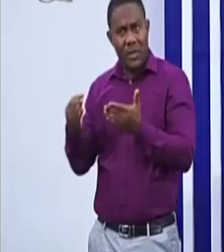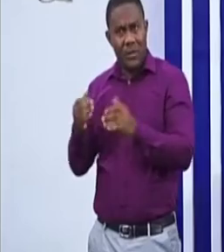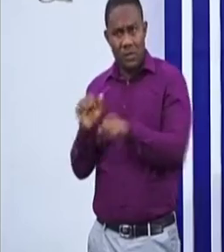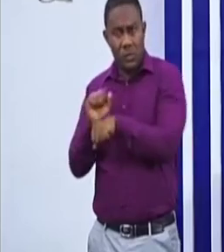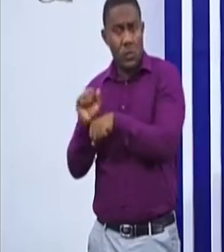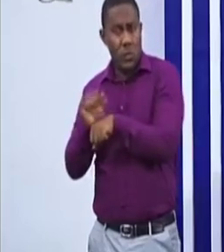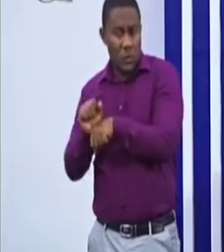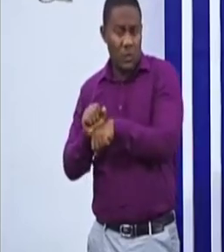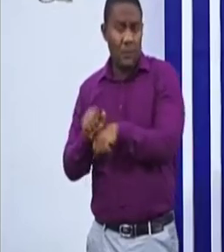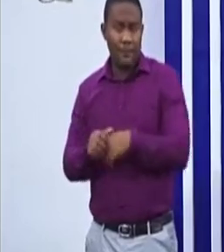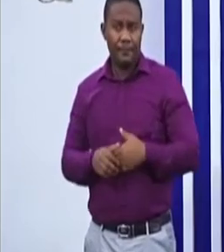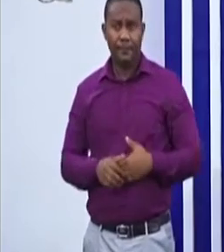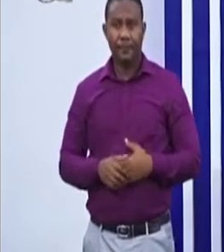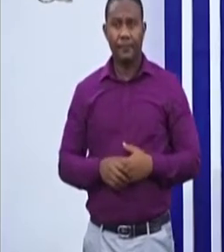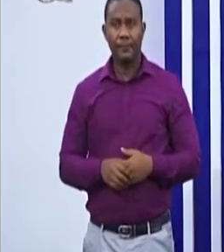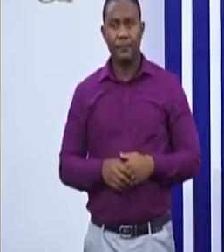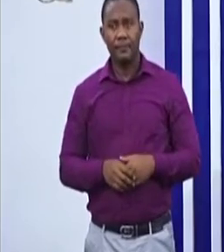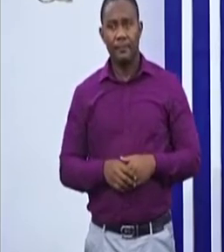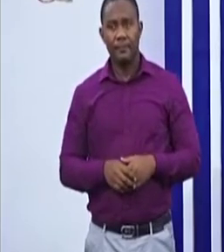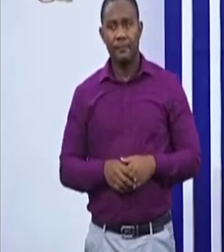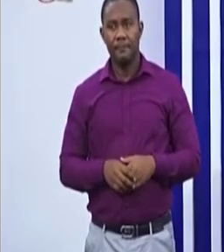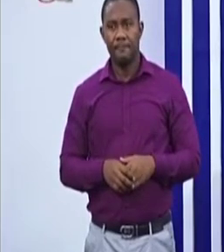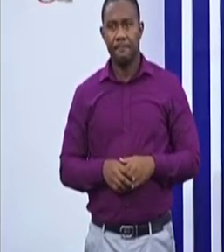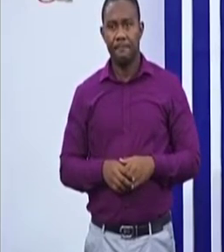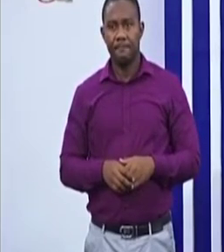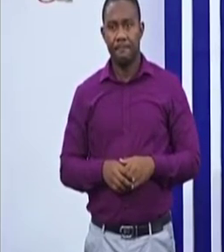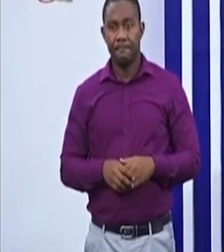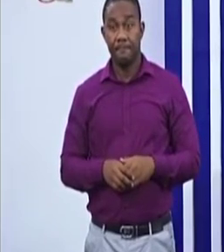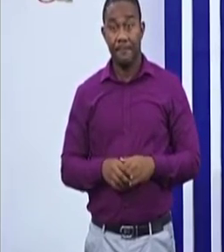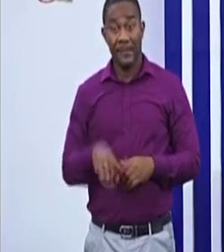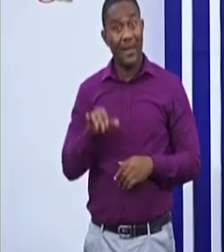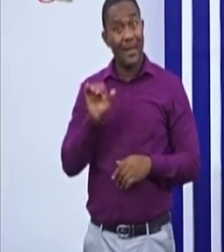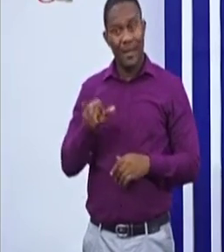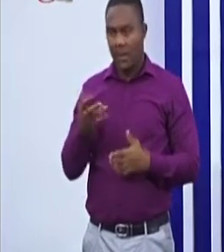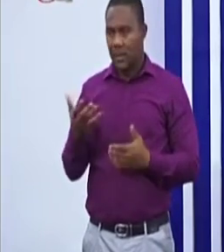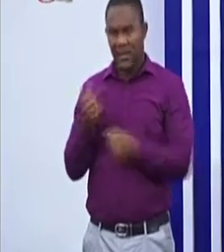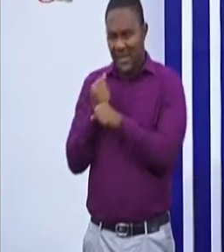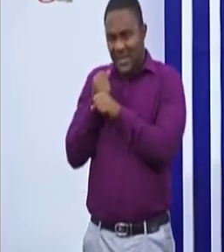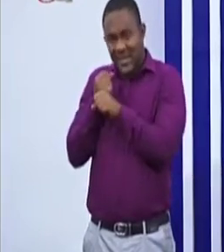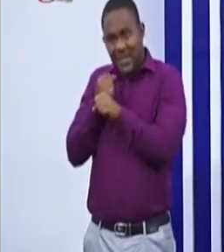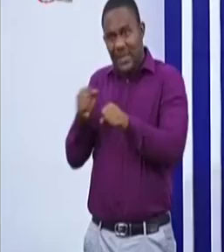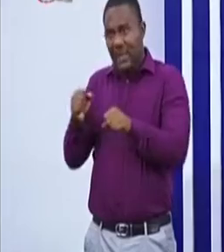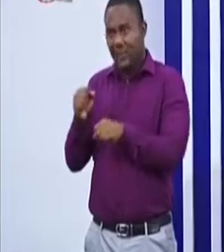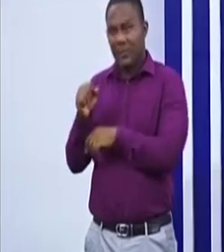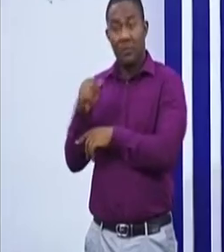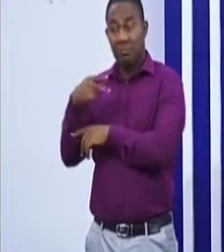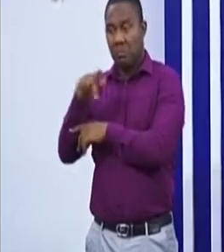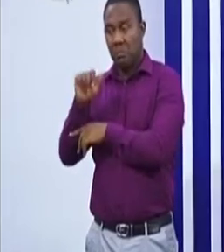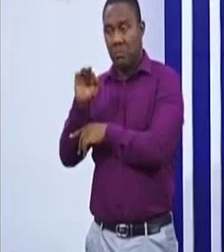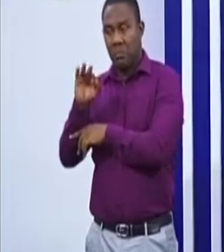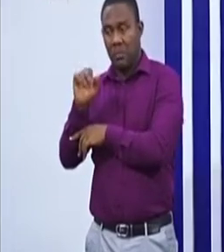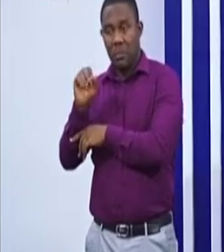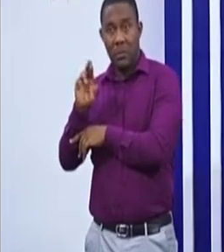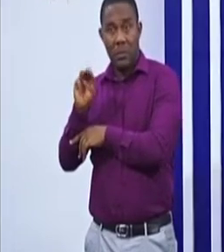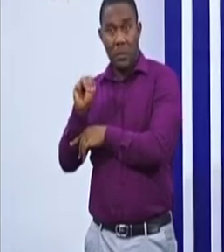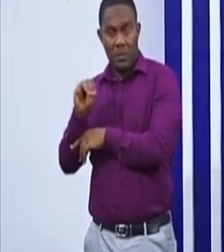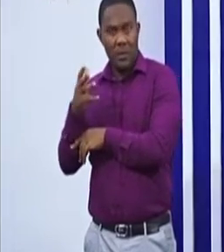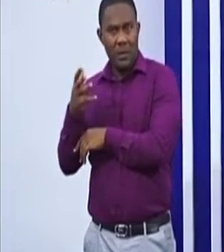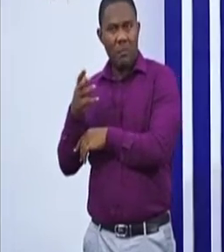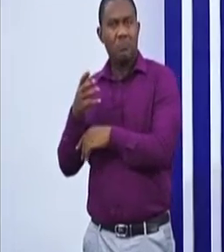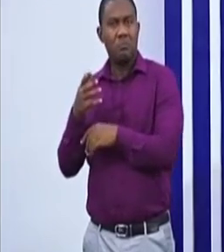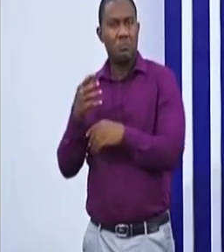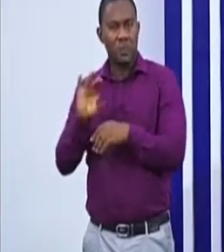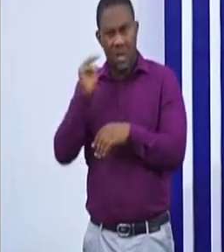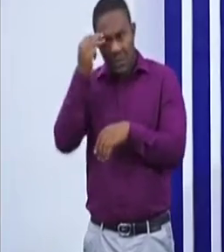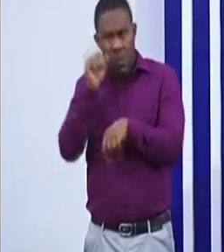government-to-government citizen engagement. And this is a secure platform that the ministry is working with the Ministry of Finance